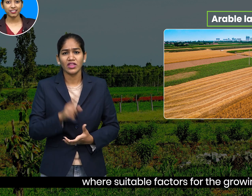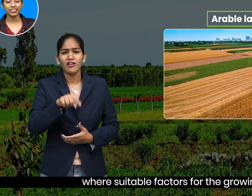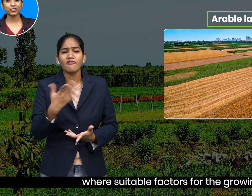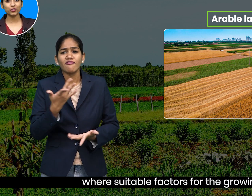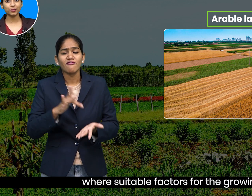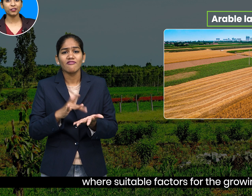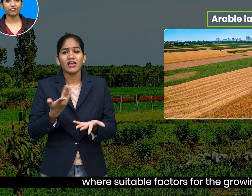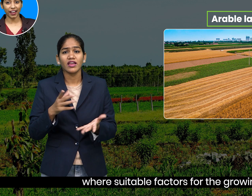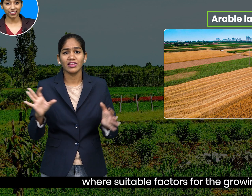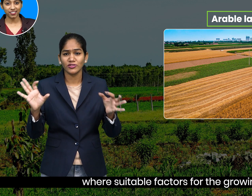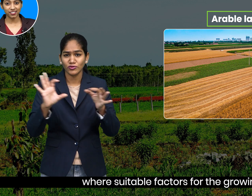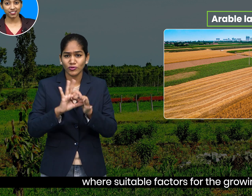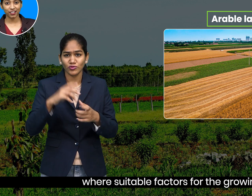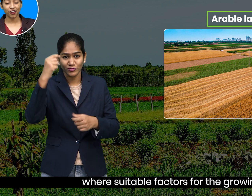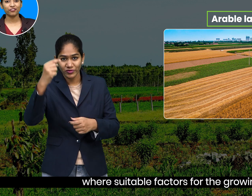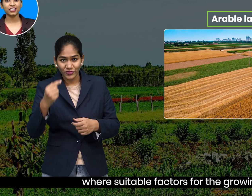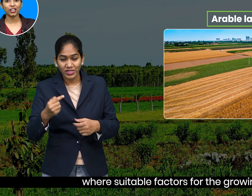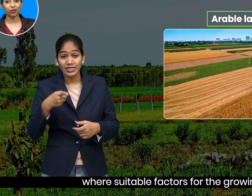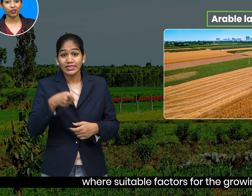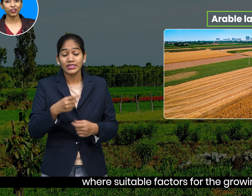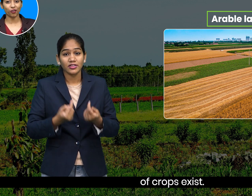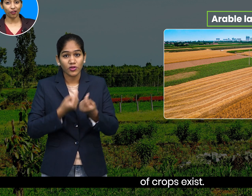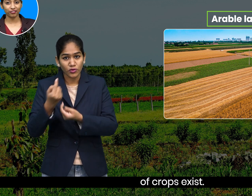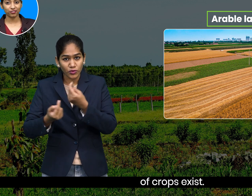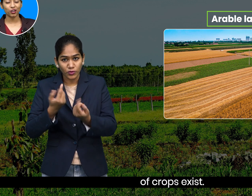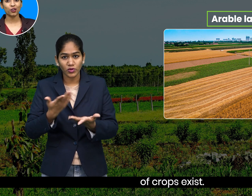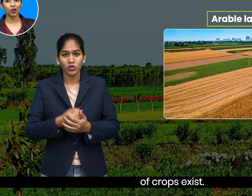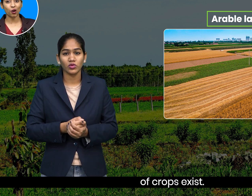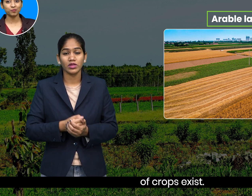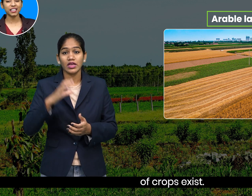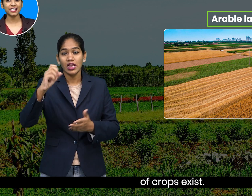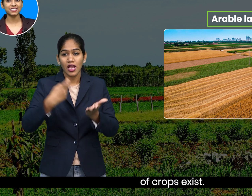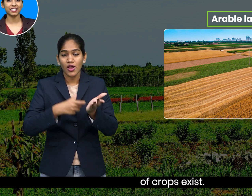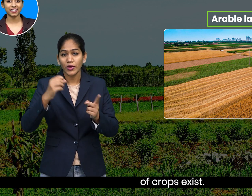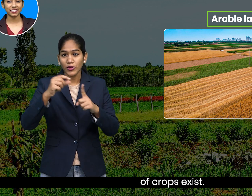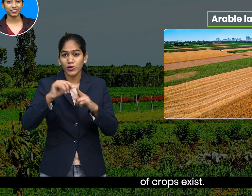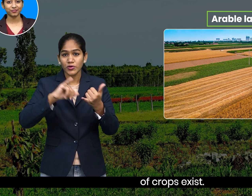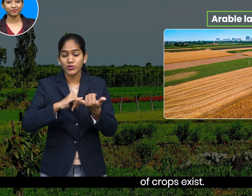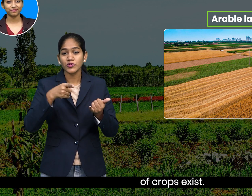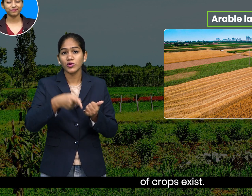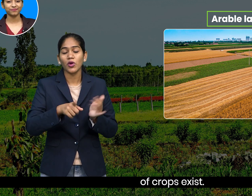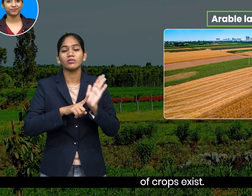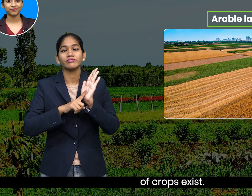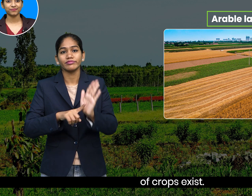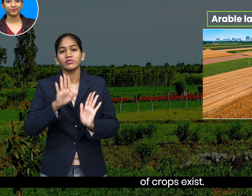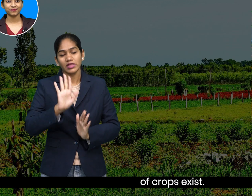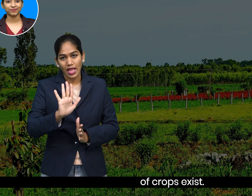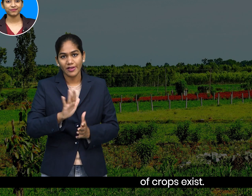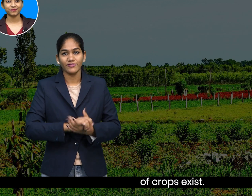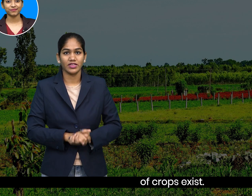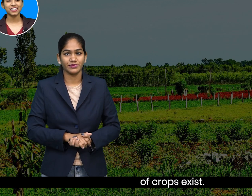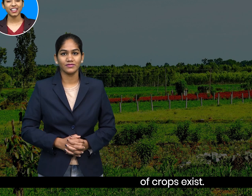where suitable factors for the growing of crops exist.